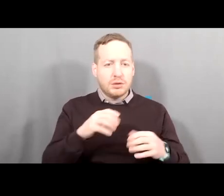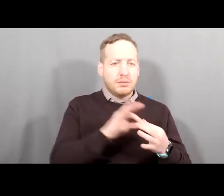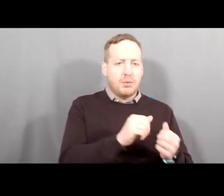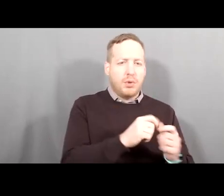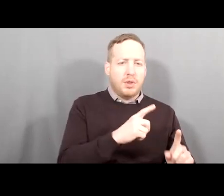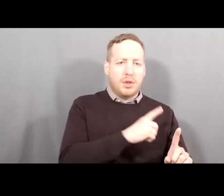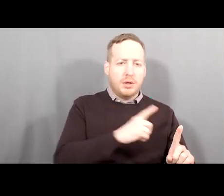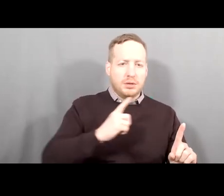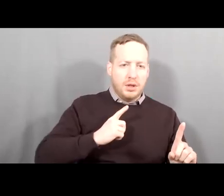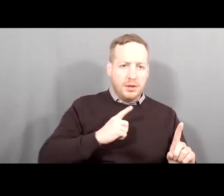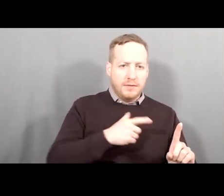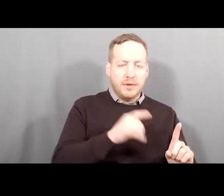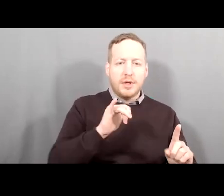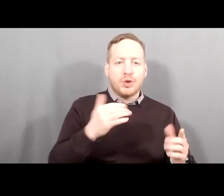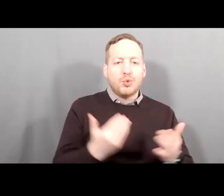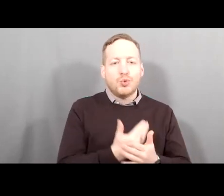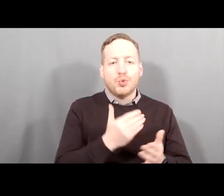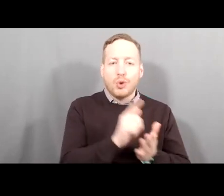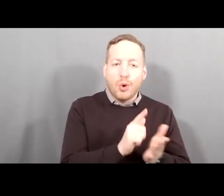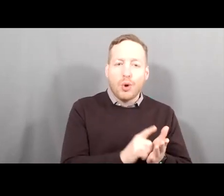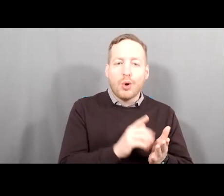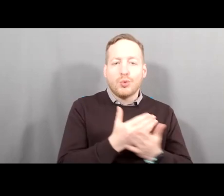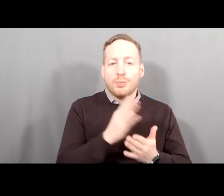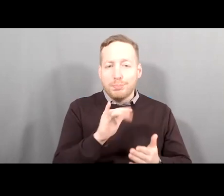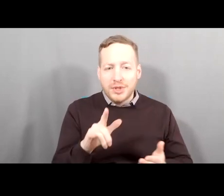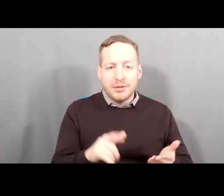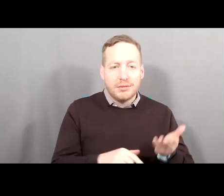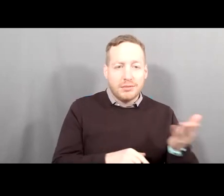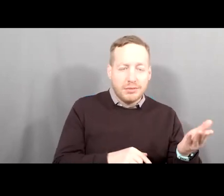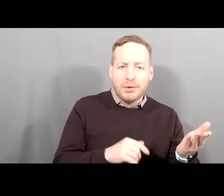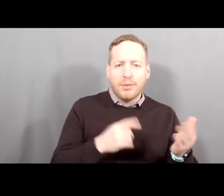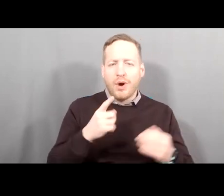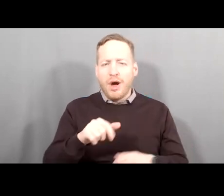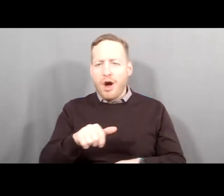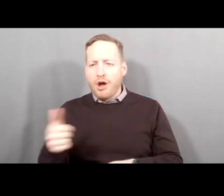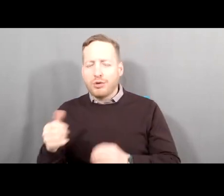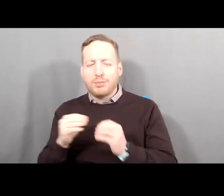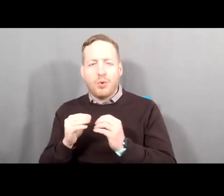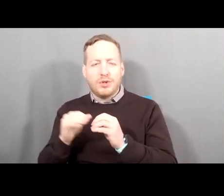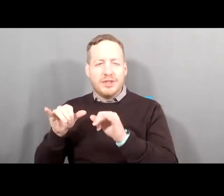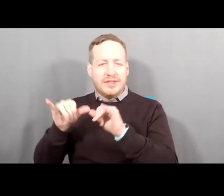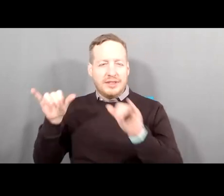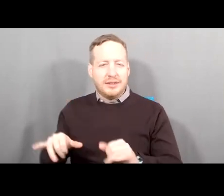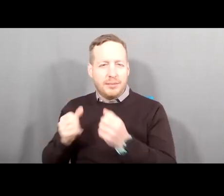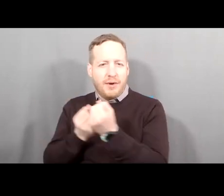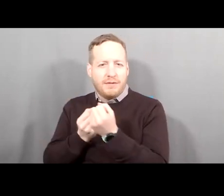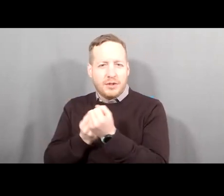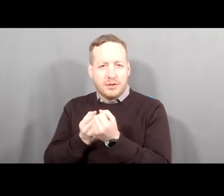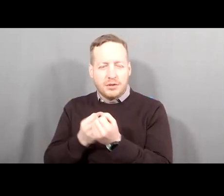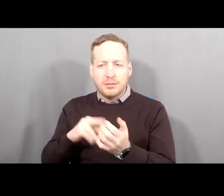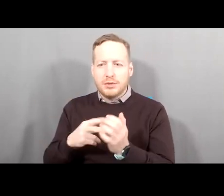Yes, to have some kind of action related with the legislature, like a new bill or something that we're trying to pass into